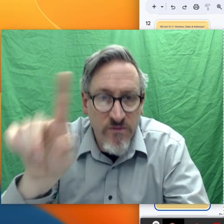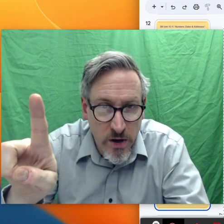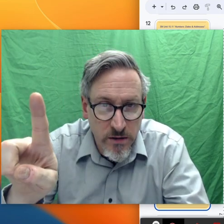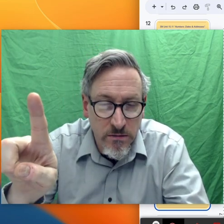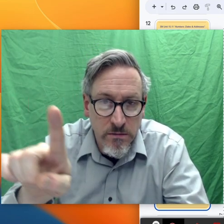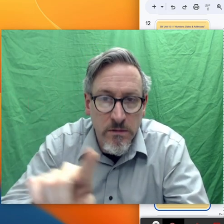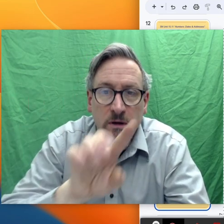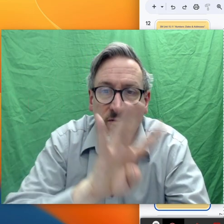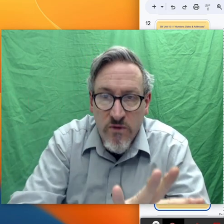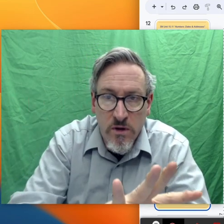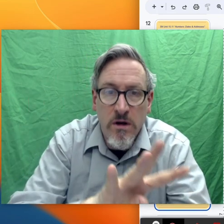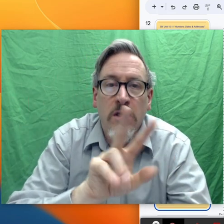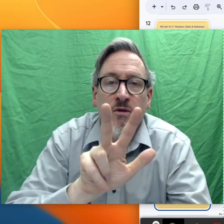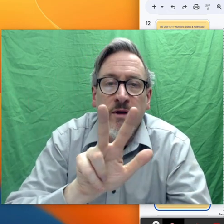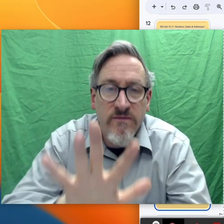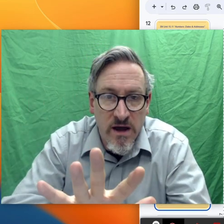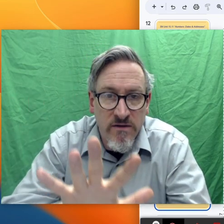43551.